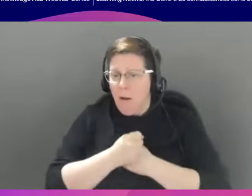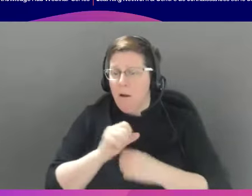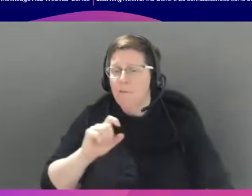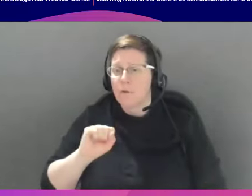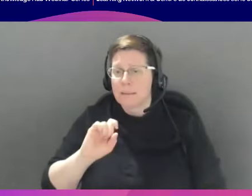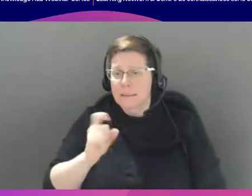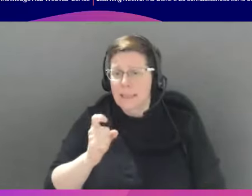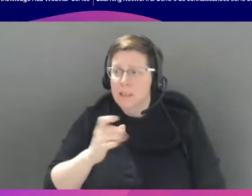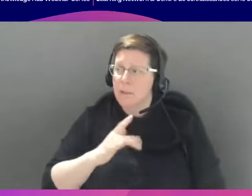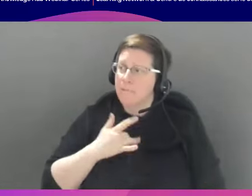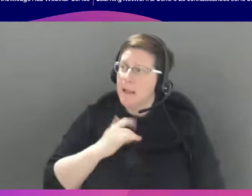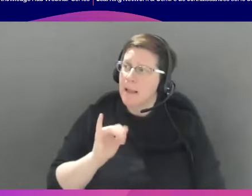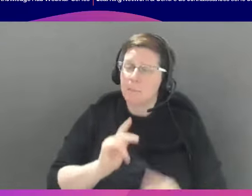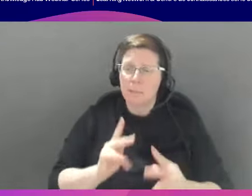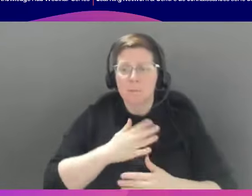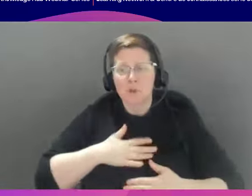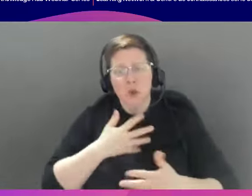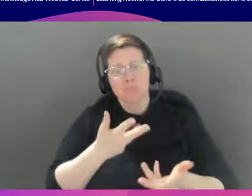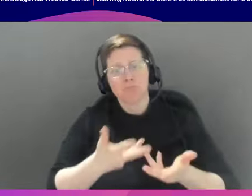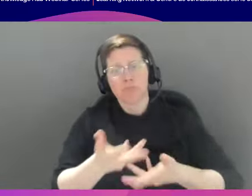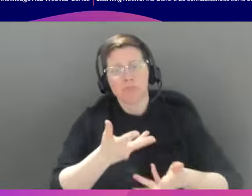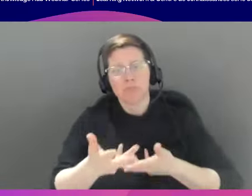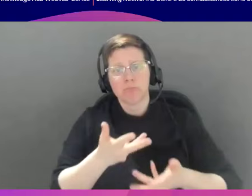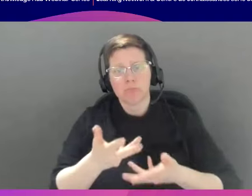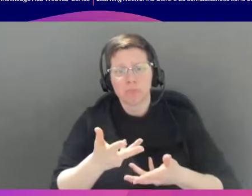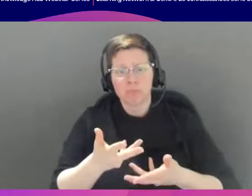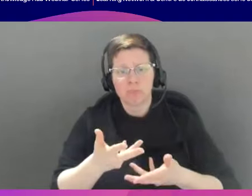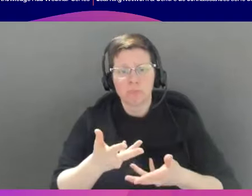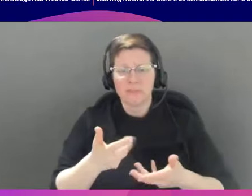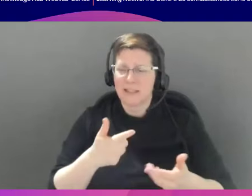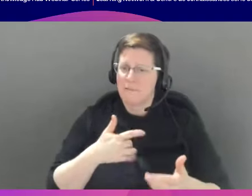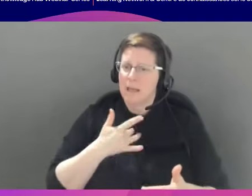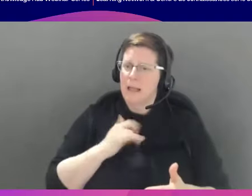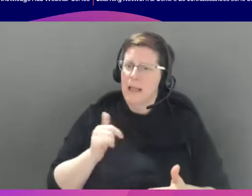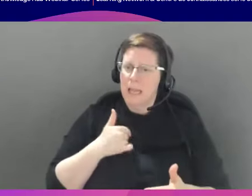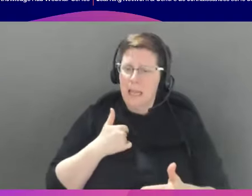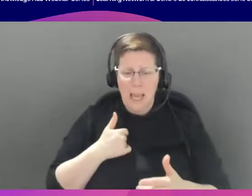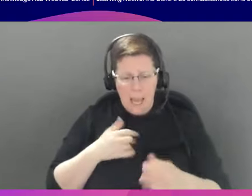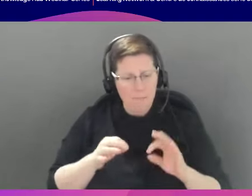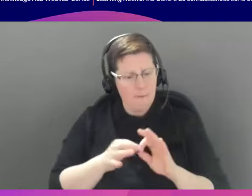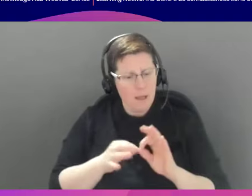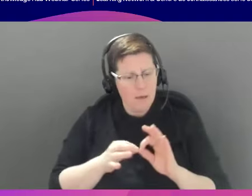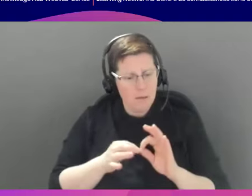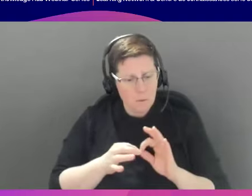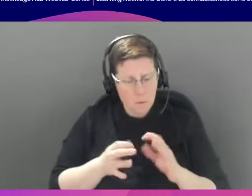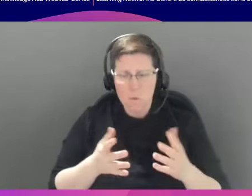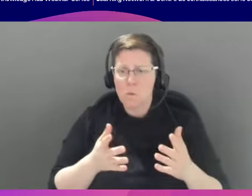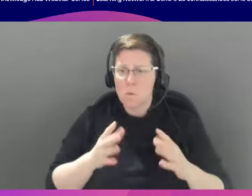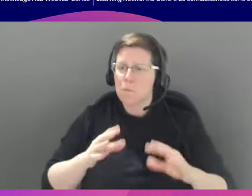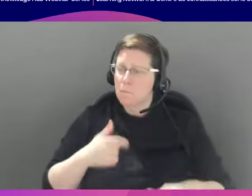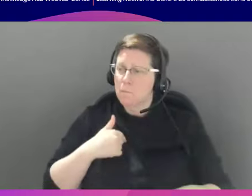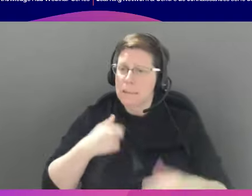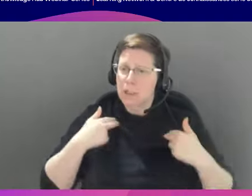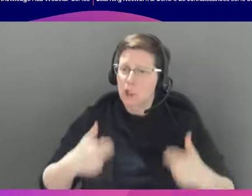people enjoyed talking to me, like I had some basic worth as a human being. Maybe I'm a virgin loser, but not